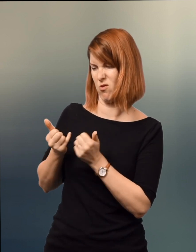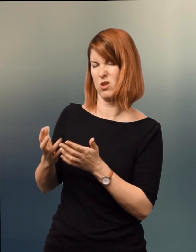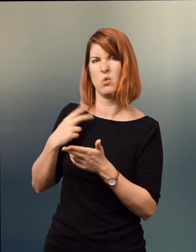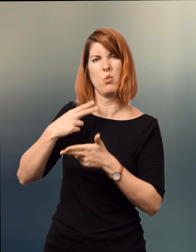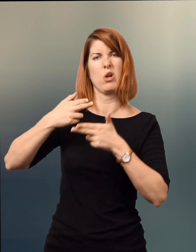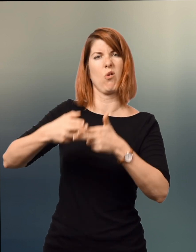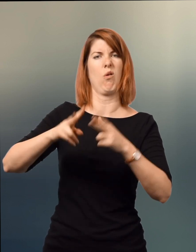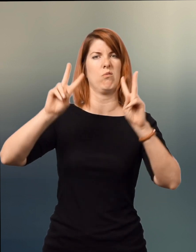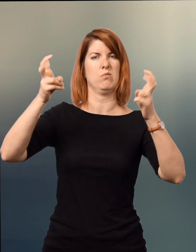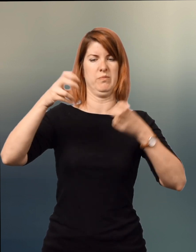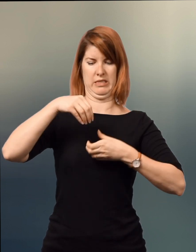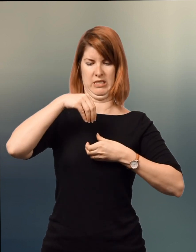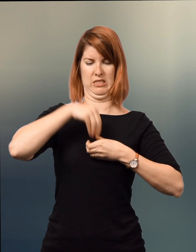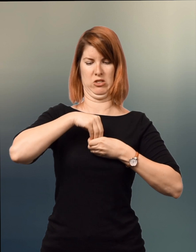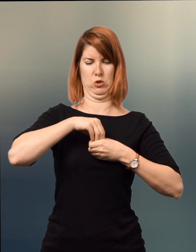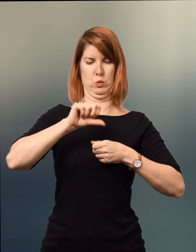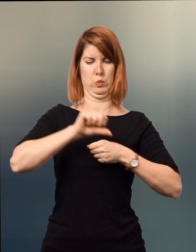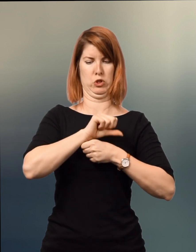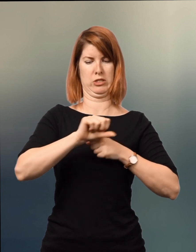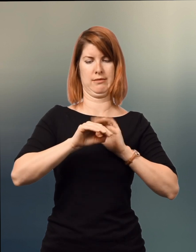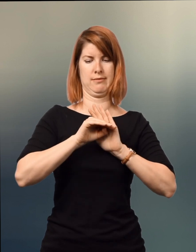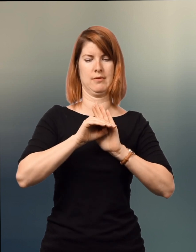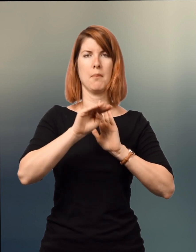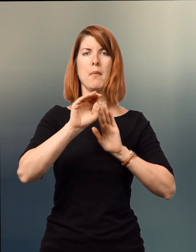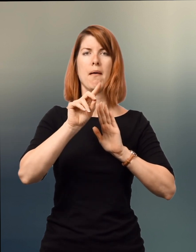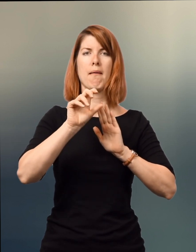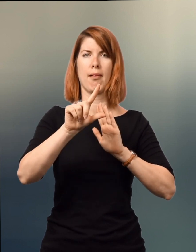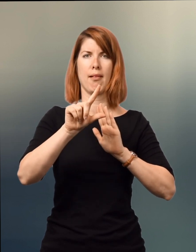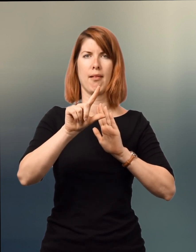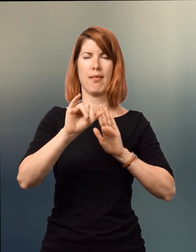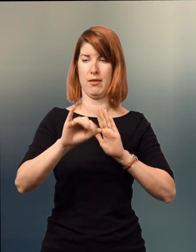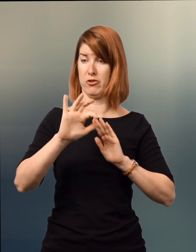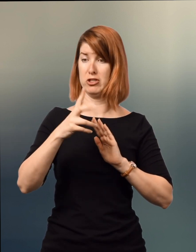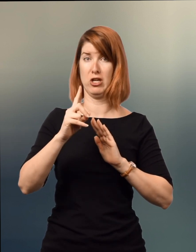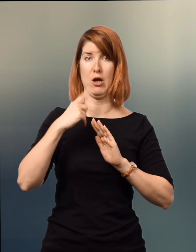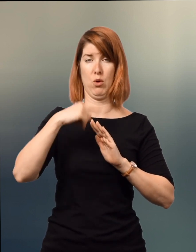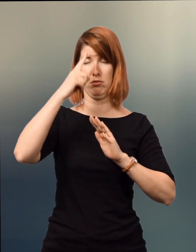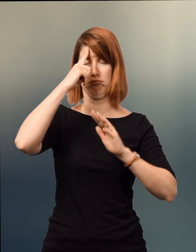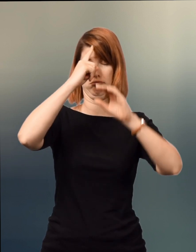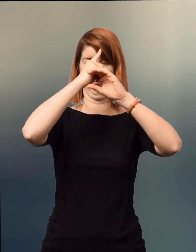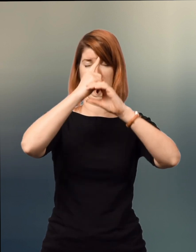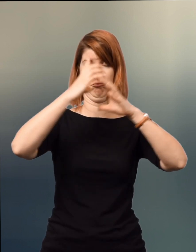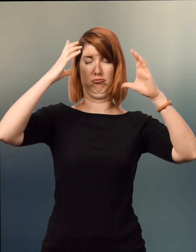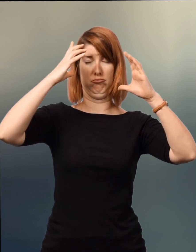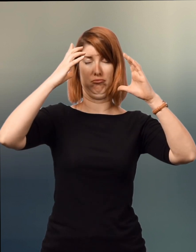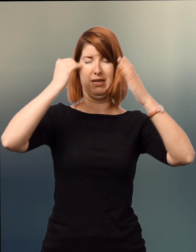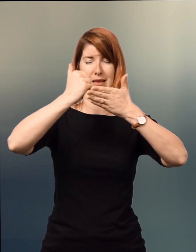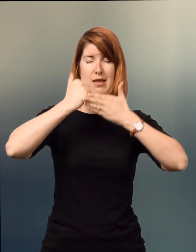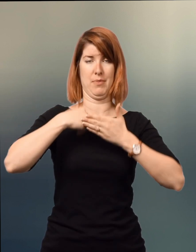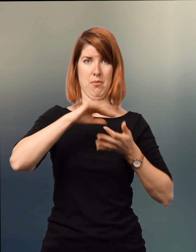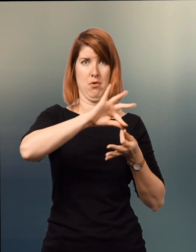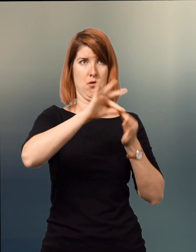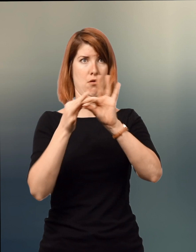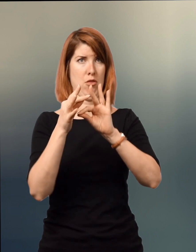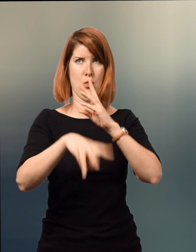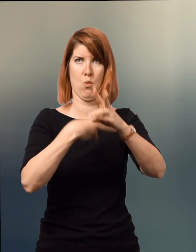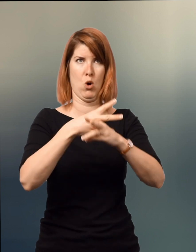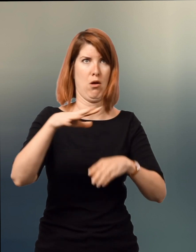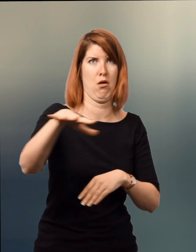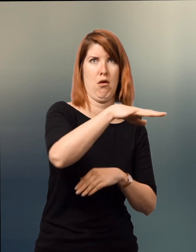is by creating what we call internal working models that a child uses to understand and navigate the world around